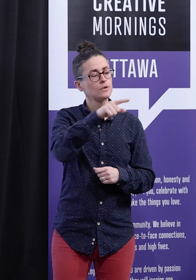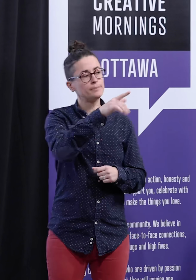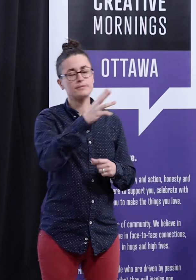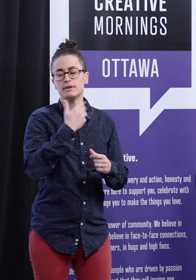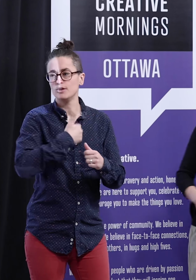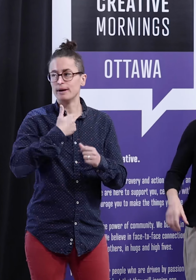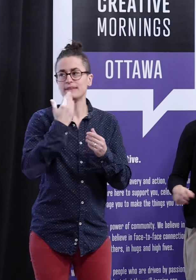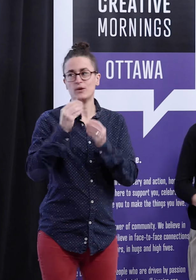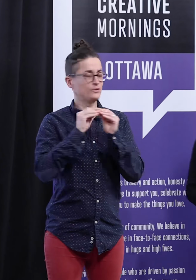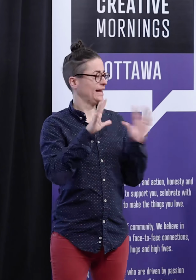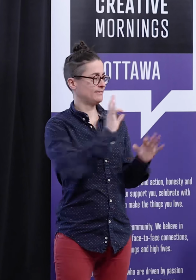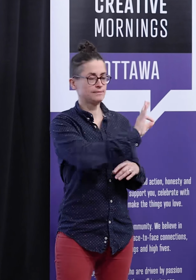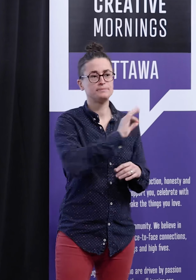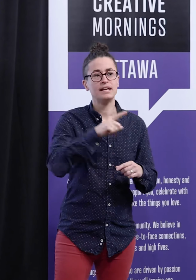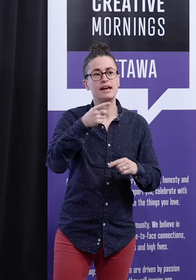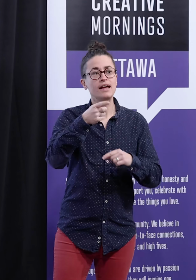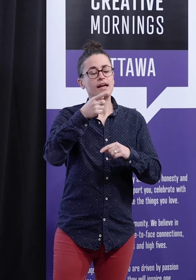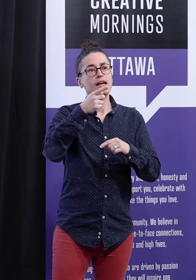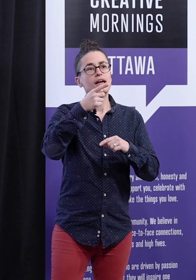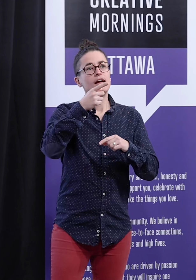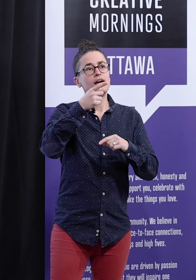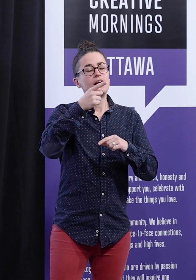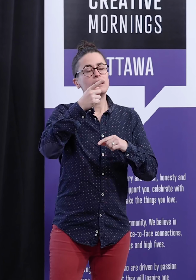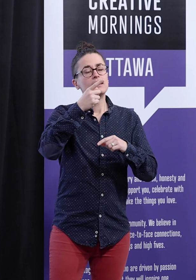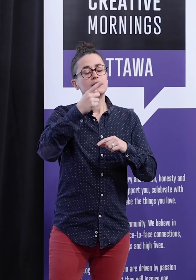you're wanting to know about communication